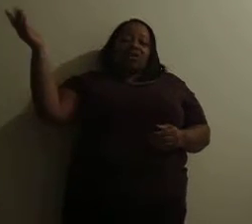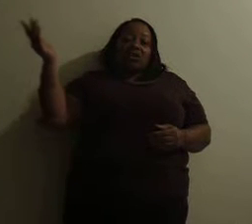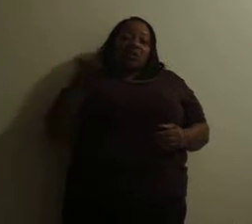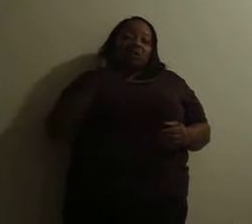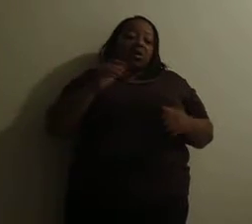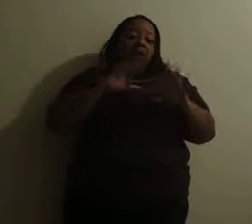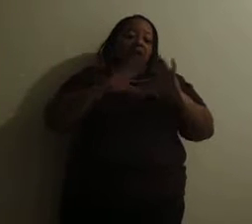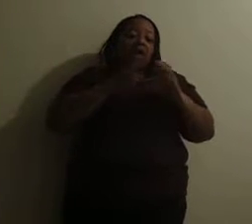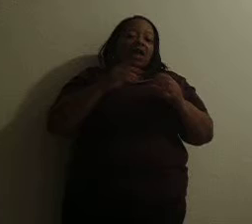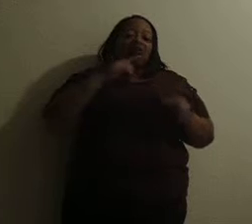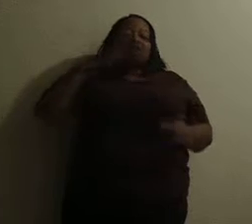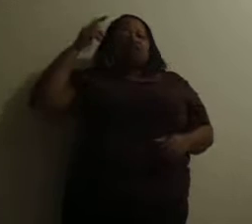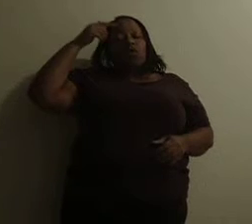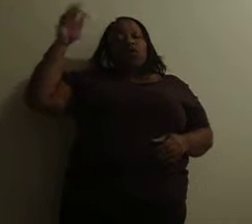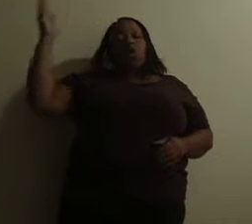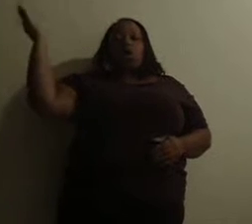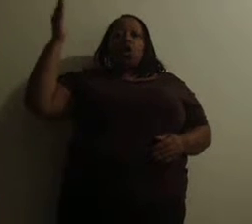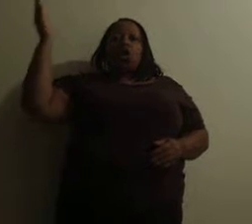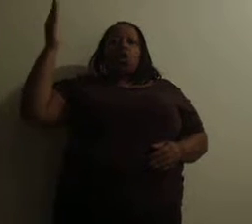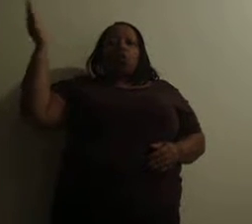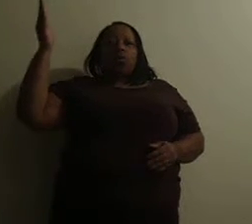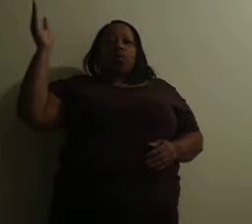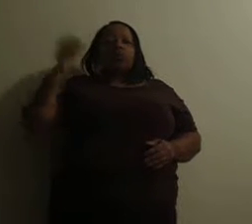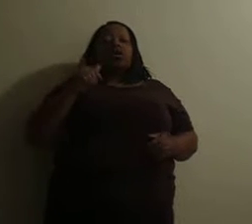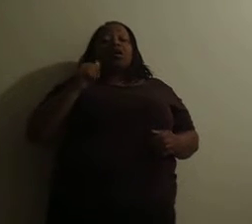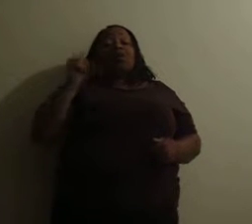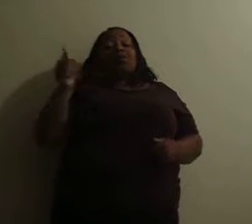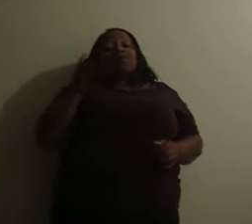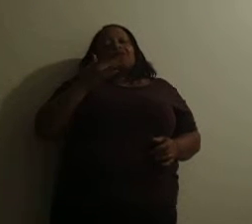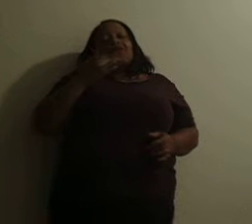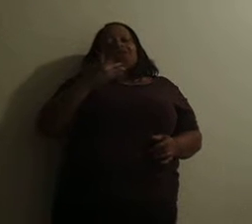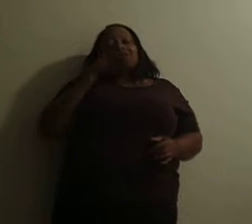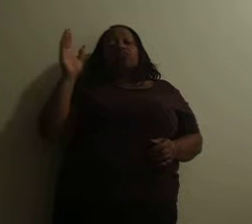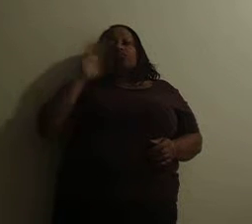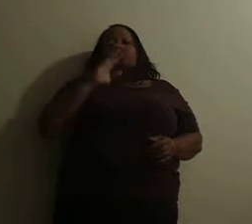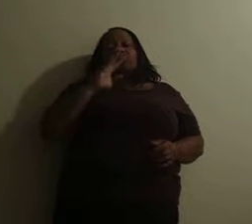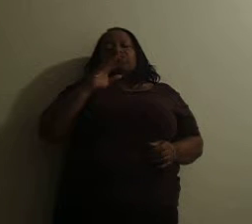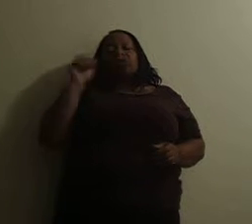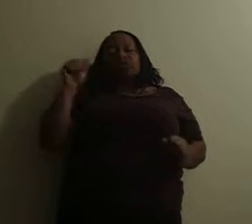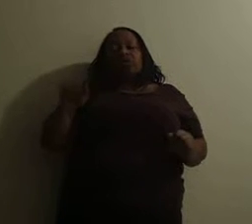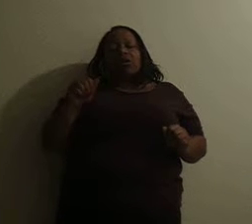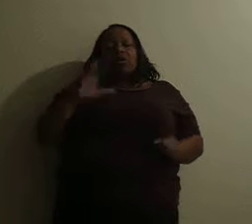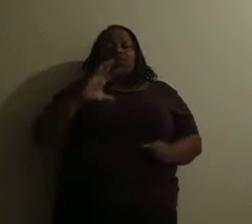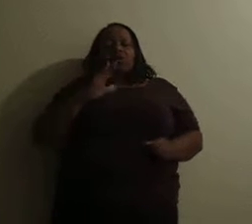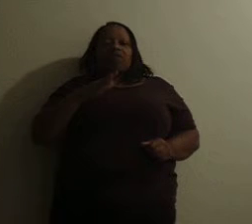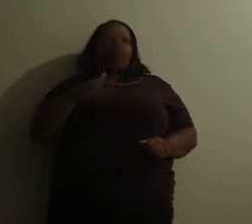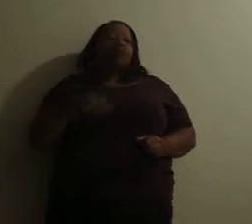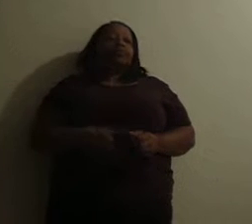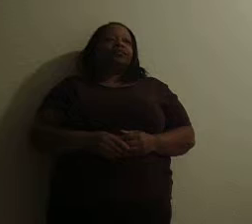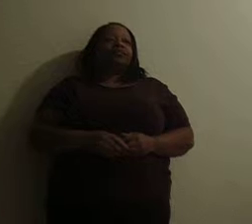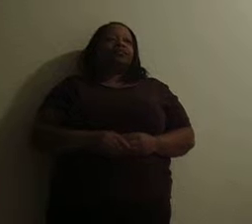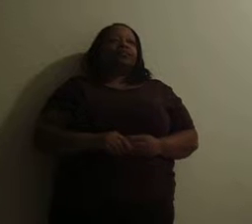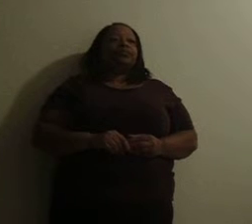that they determine on their own from their area. It could be, one time I had a gentleman talk